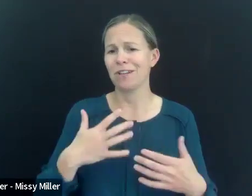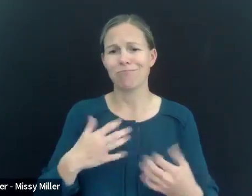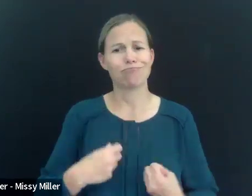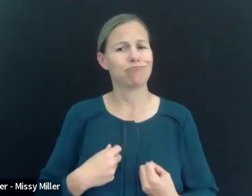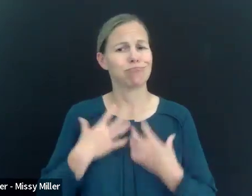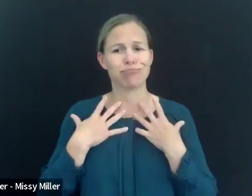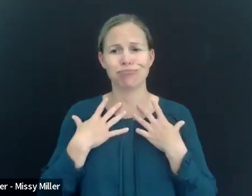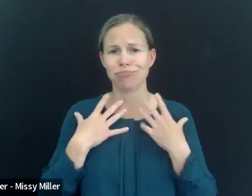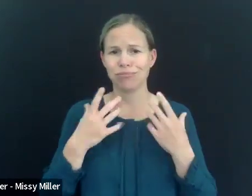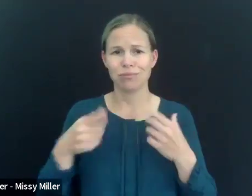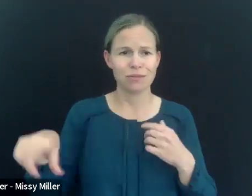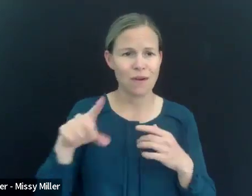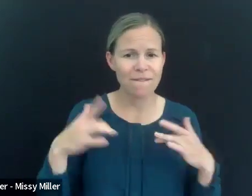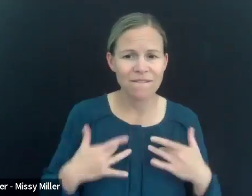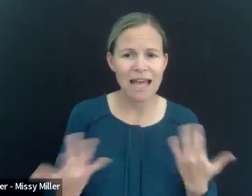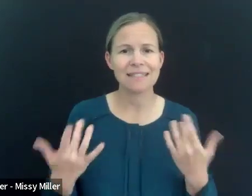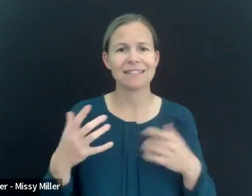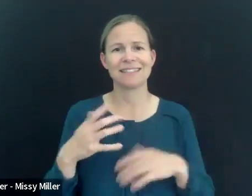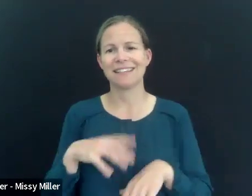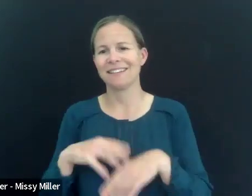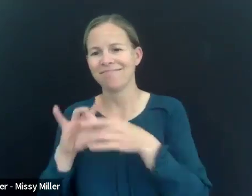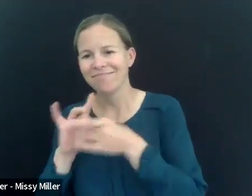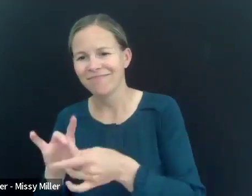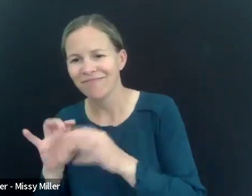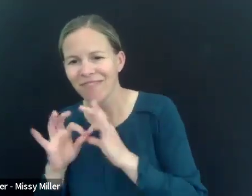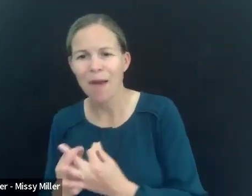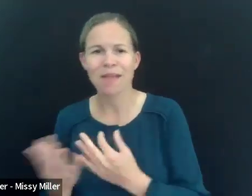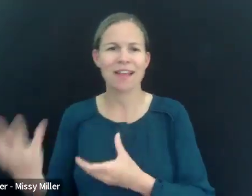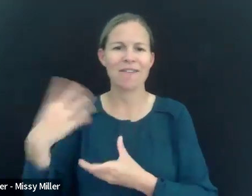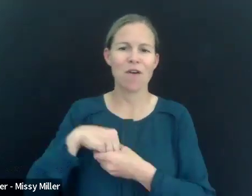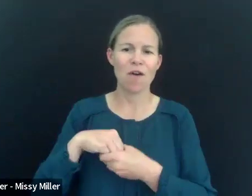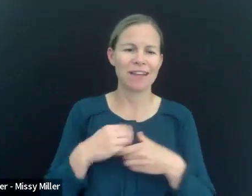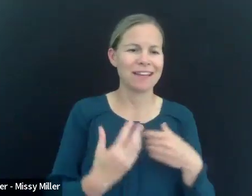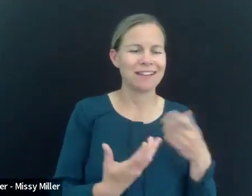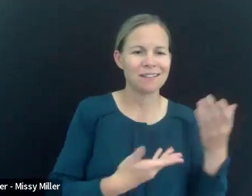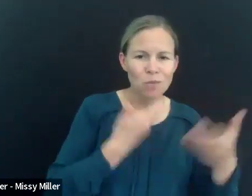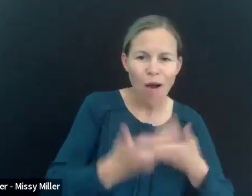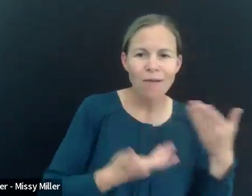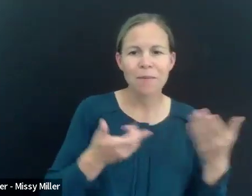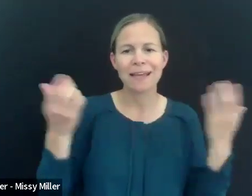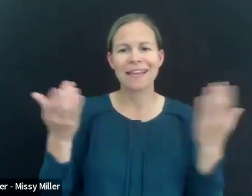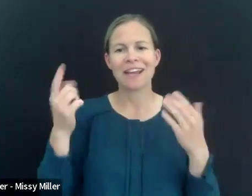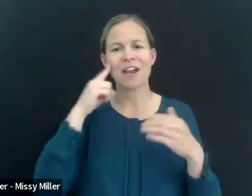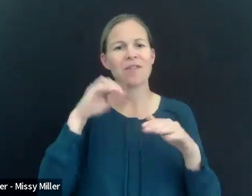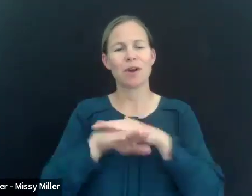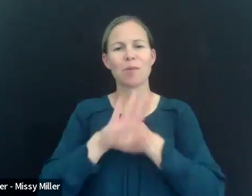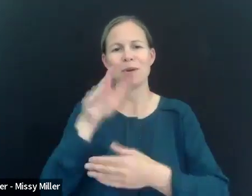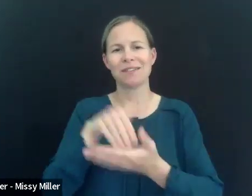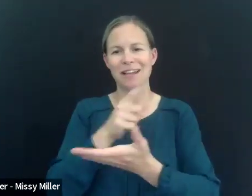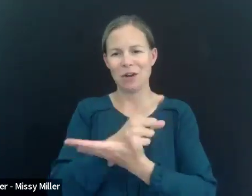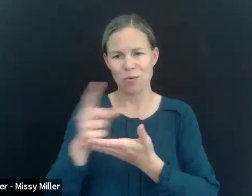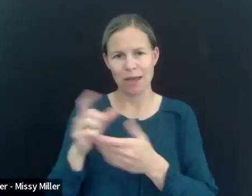the outpouring and all the events and all the extended family that we are welcoming to Birth Center Week.